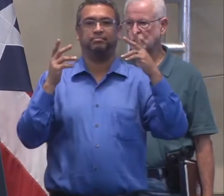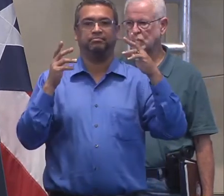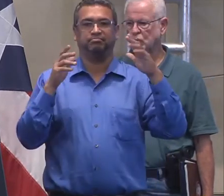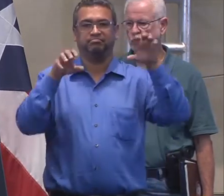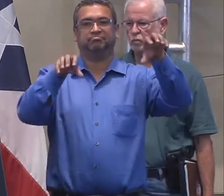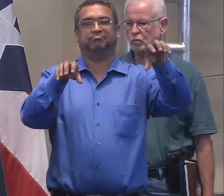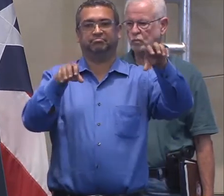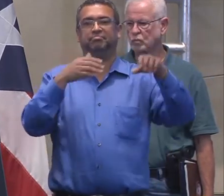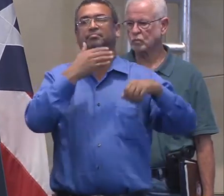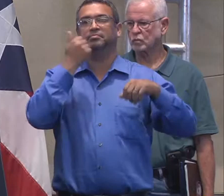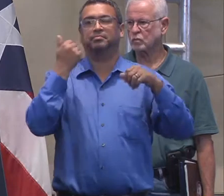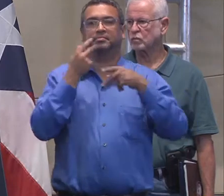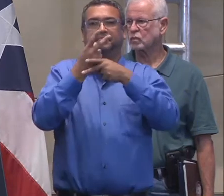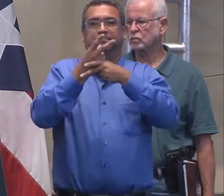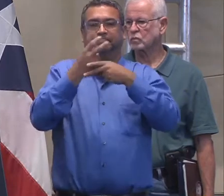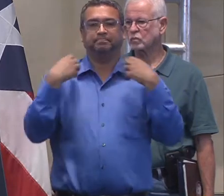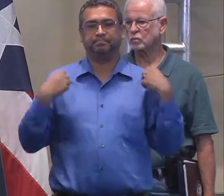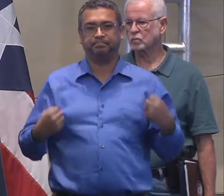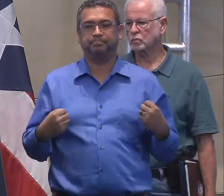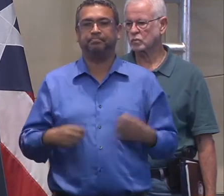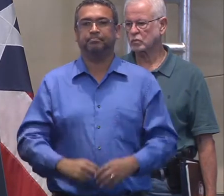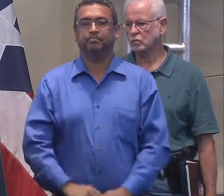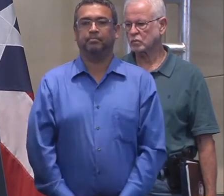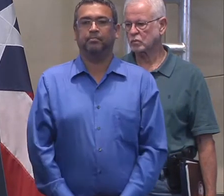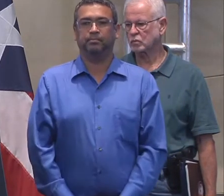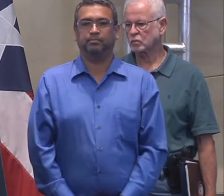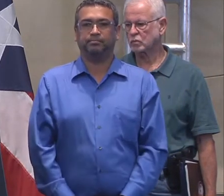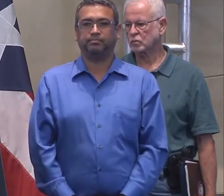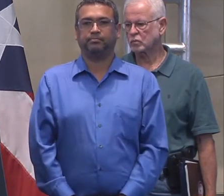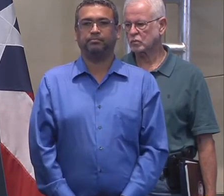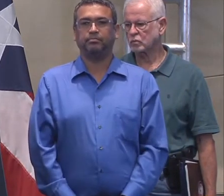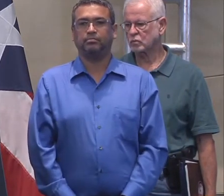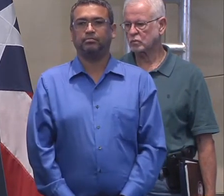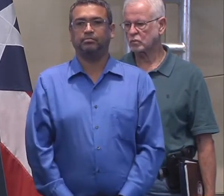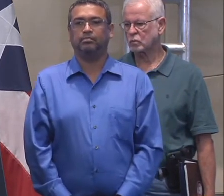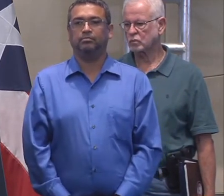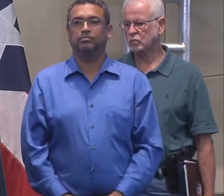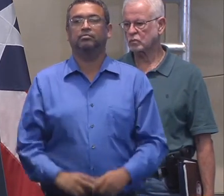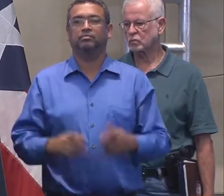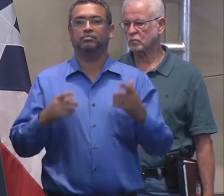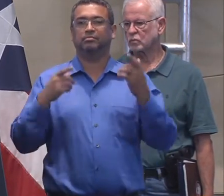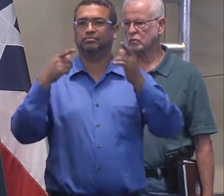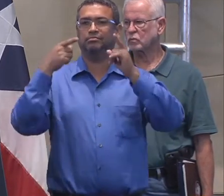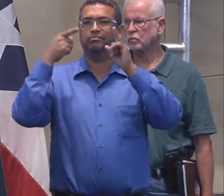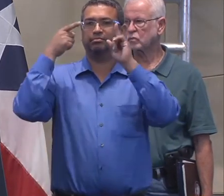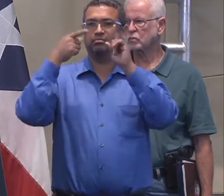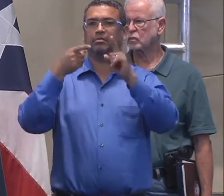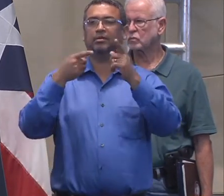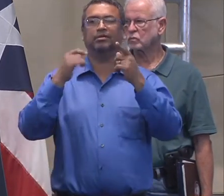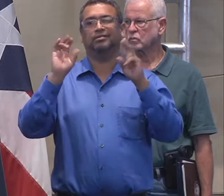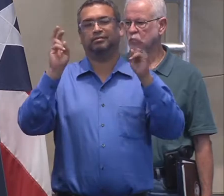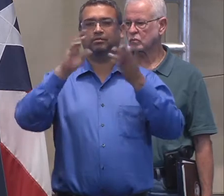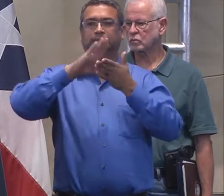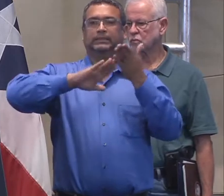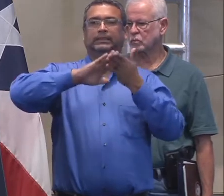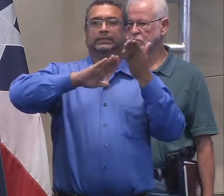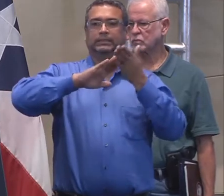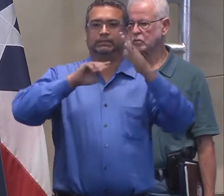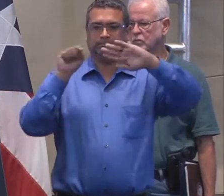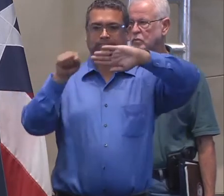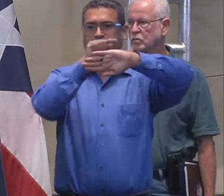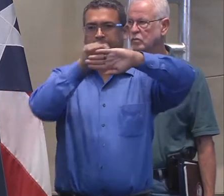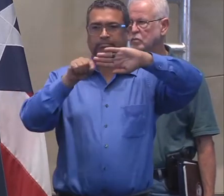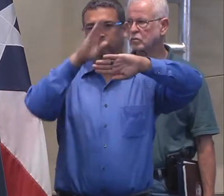and better healthcare, and it will help the whole of the island so that we can have functioning hospitals in those sites.